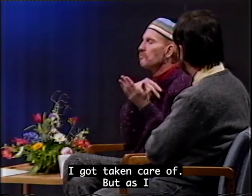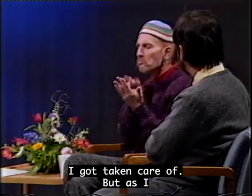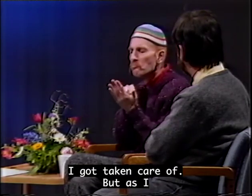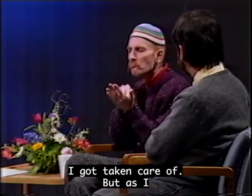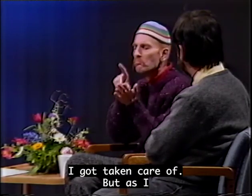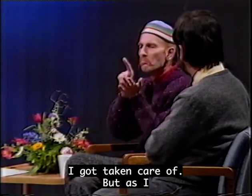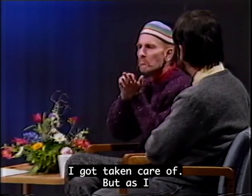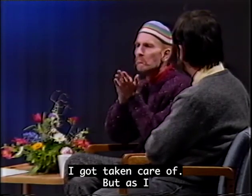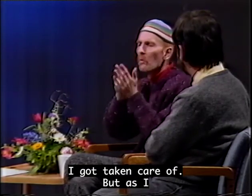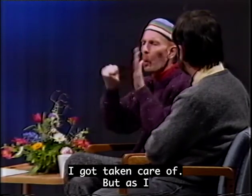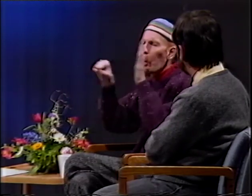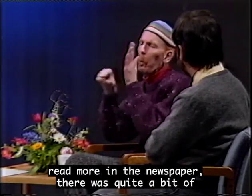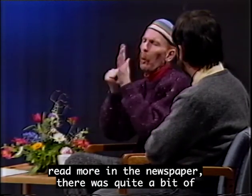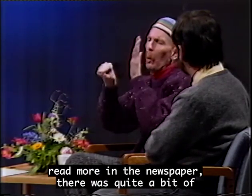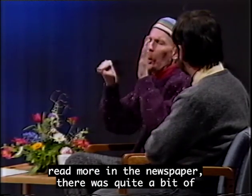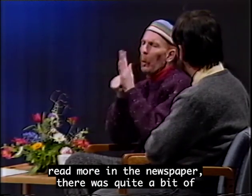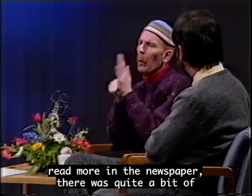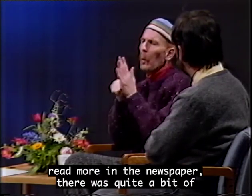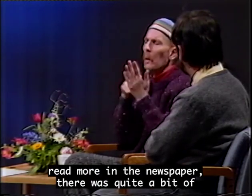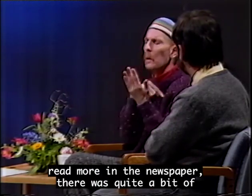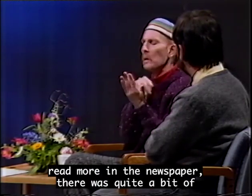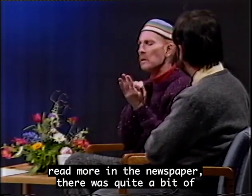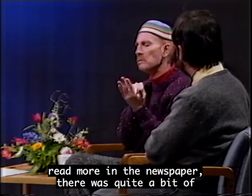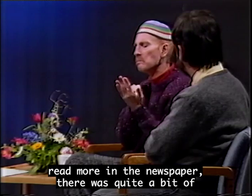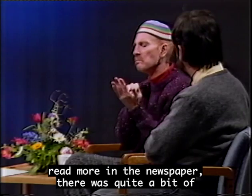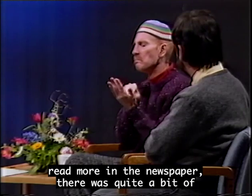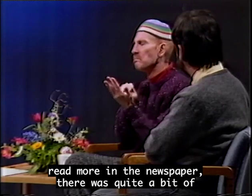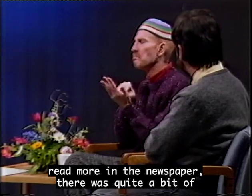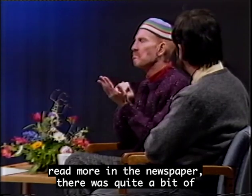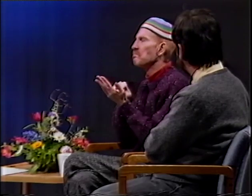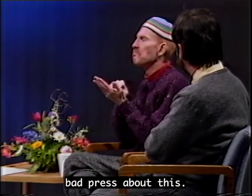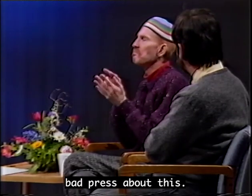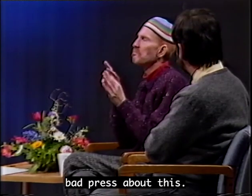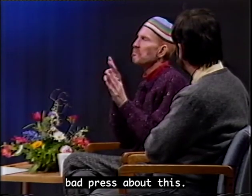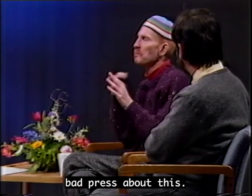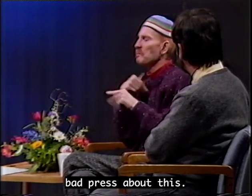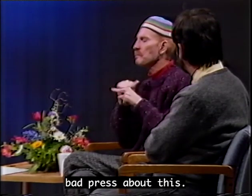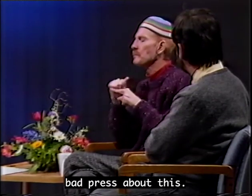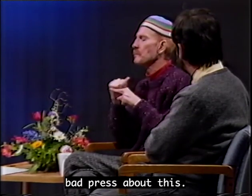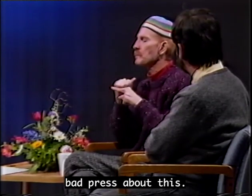But as I read more in the newspaper, there was quite a bit of bad press about this.